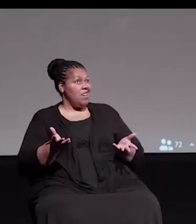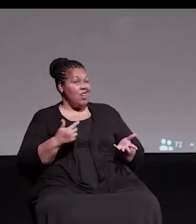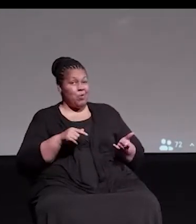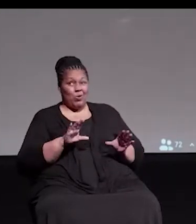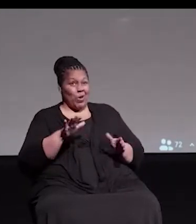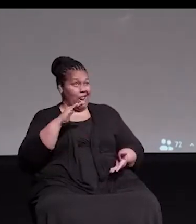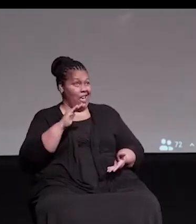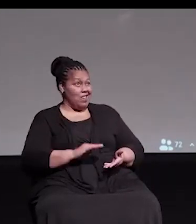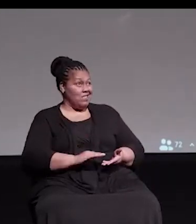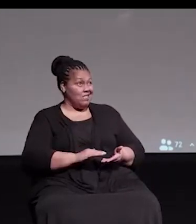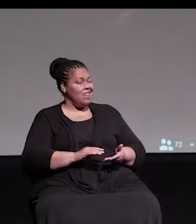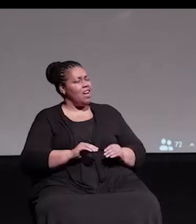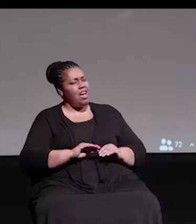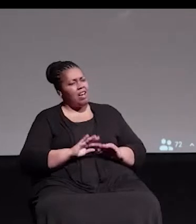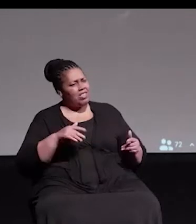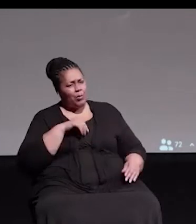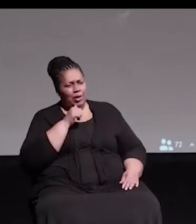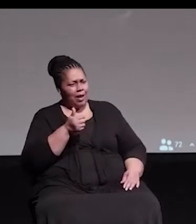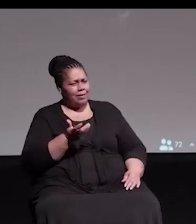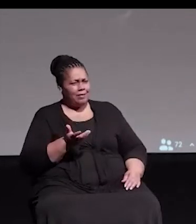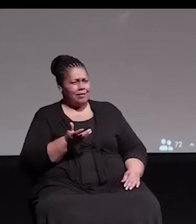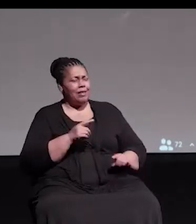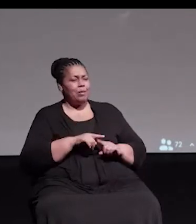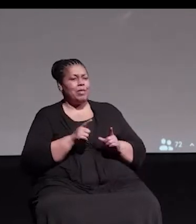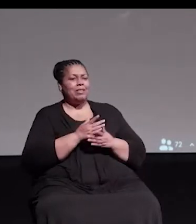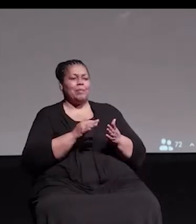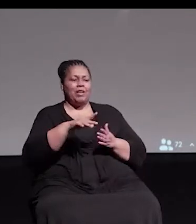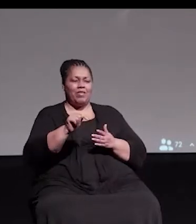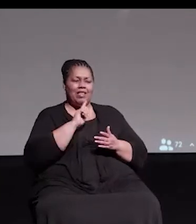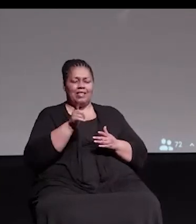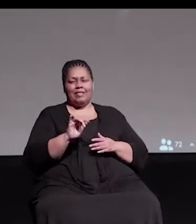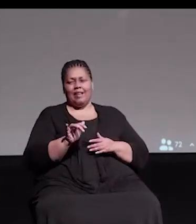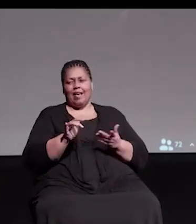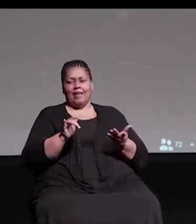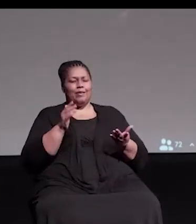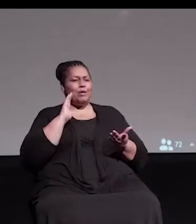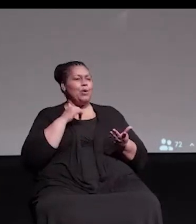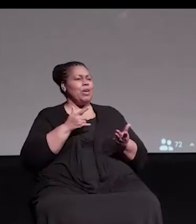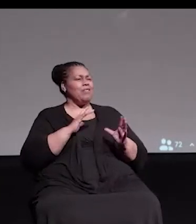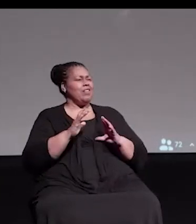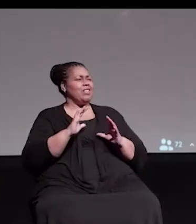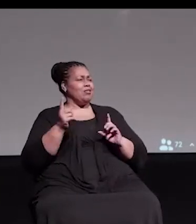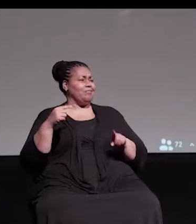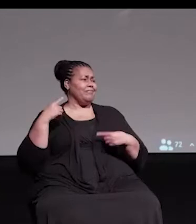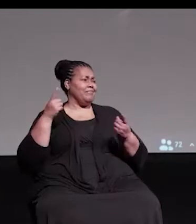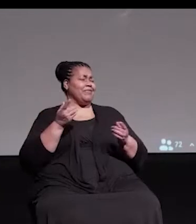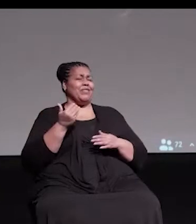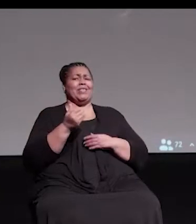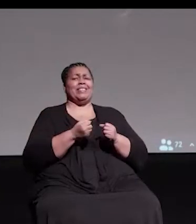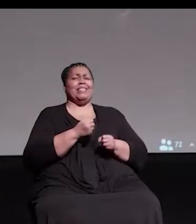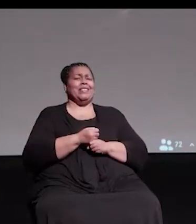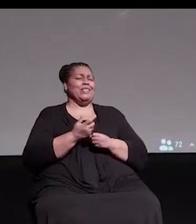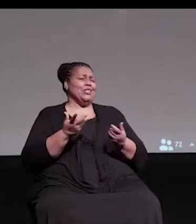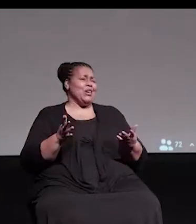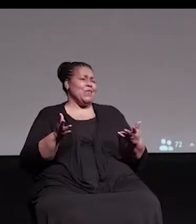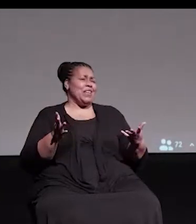You know, and we're not, obviously, we're not. So some of it is just like I mean, this has been a conversation that I've had for like 15 years already.